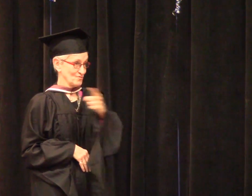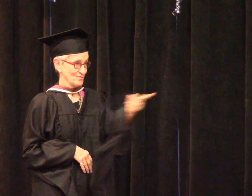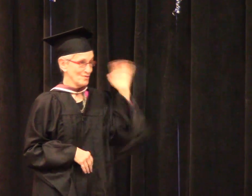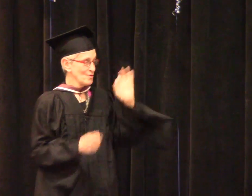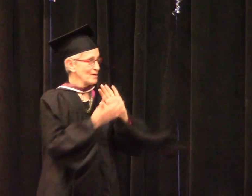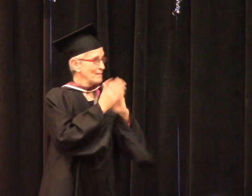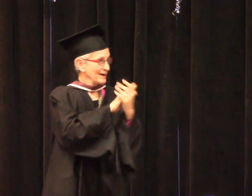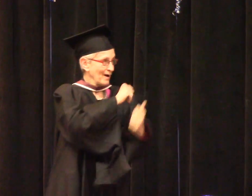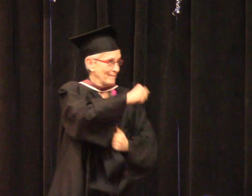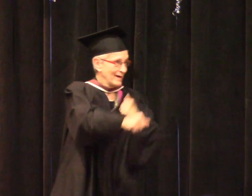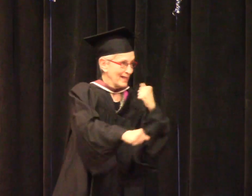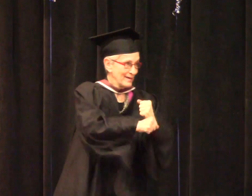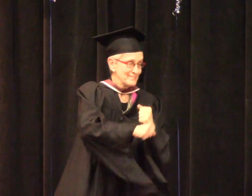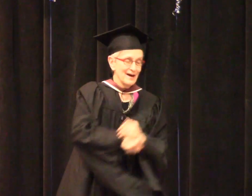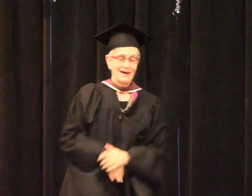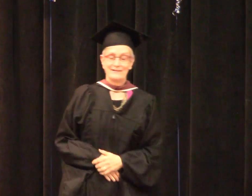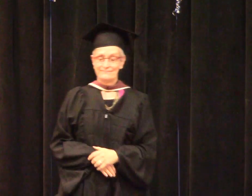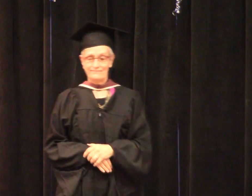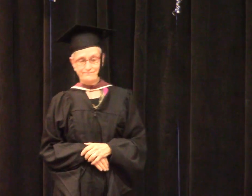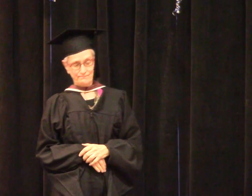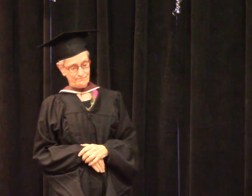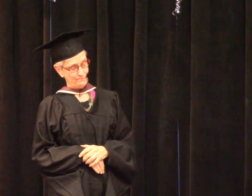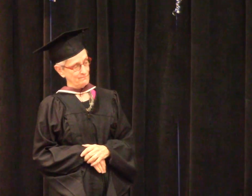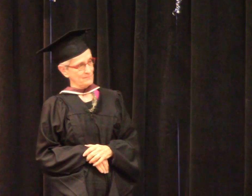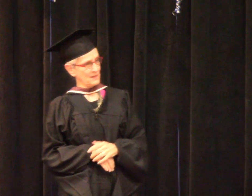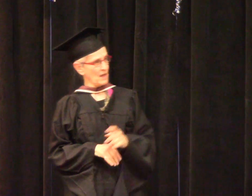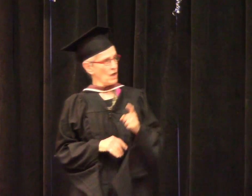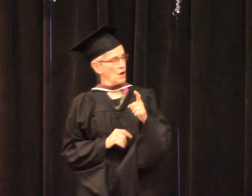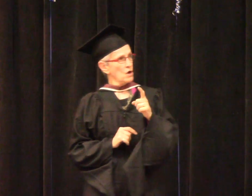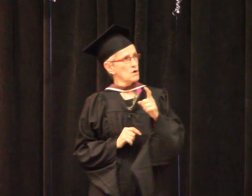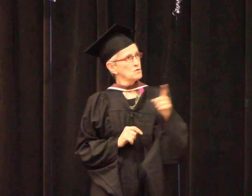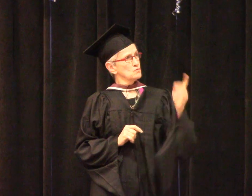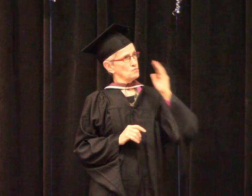leave the Learning Center and before you become alumni.